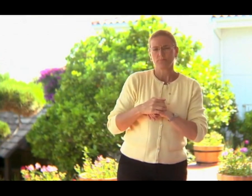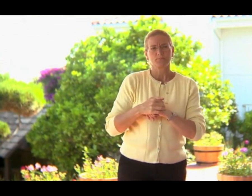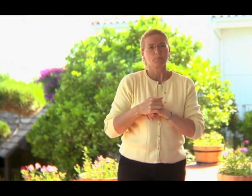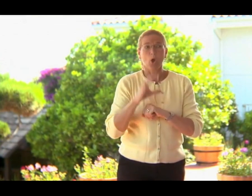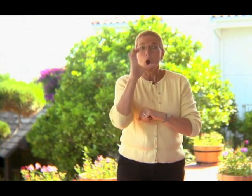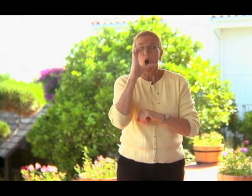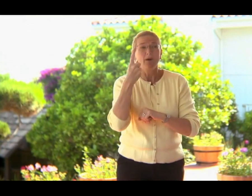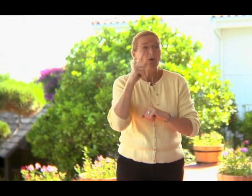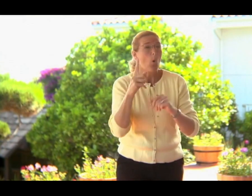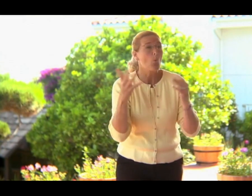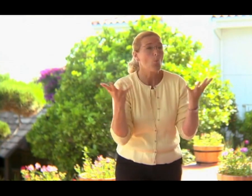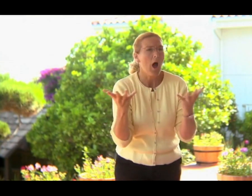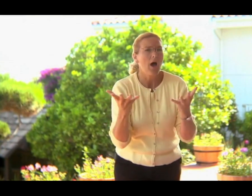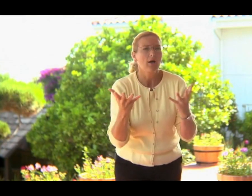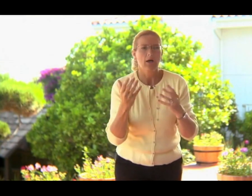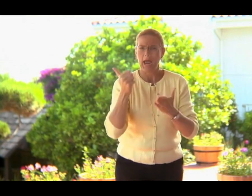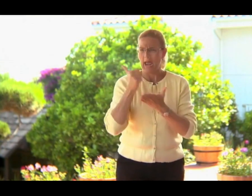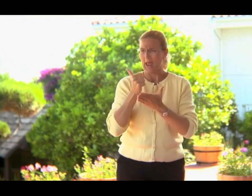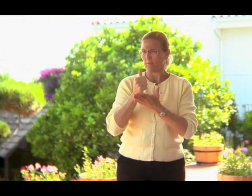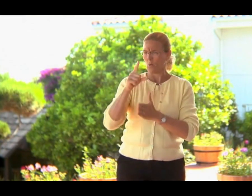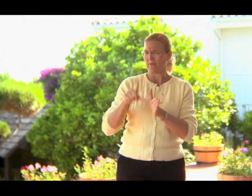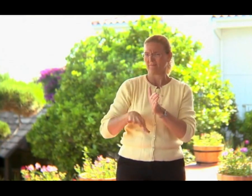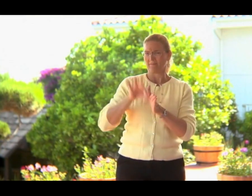especially for those parts of your body that are difficult to see.